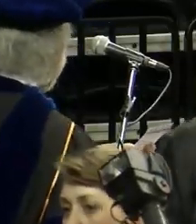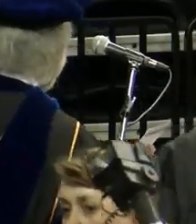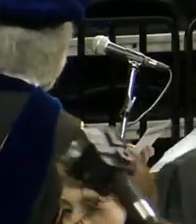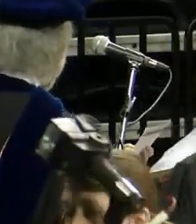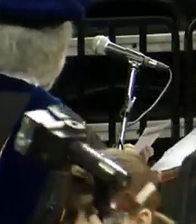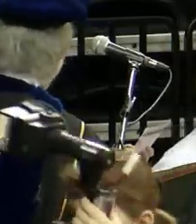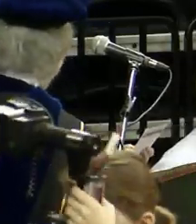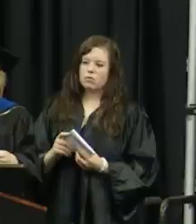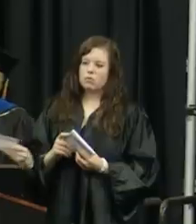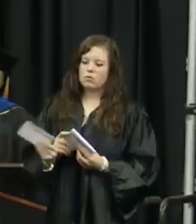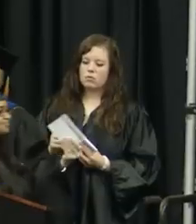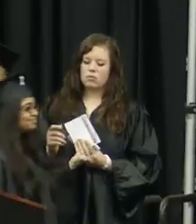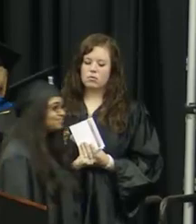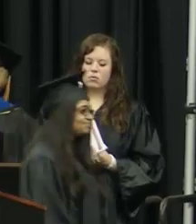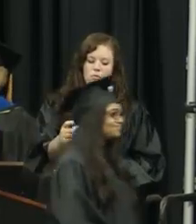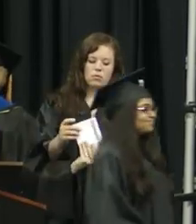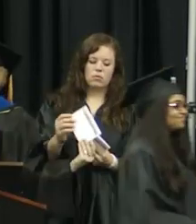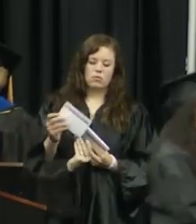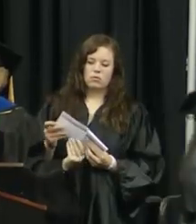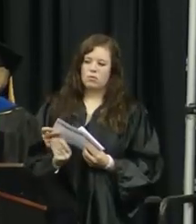Madhumita Koduvalli.